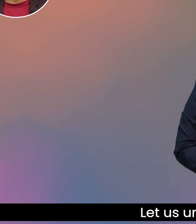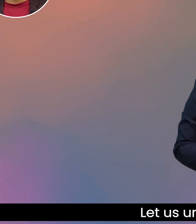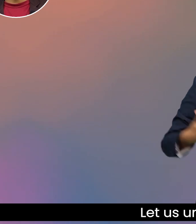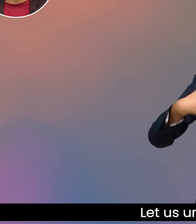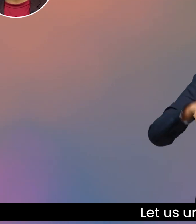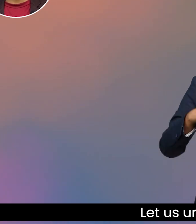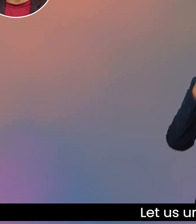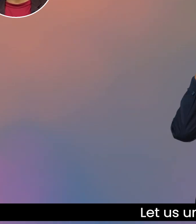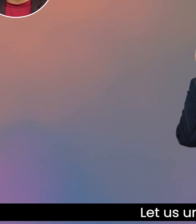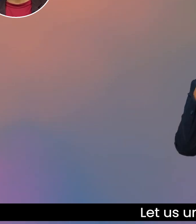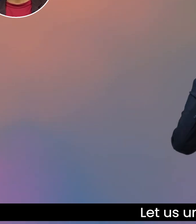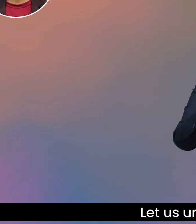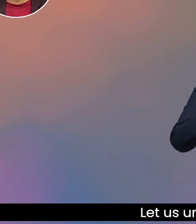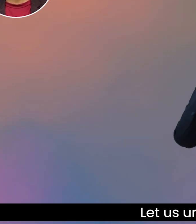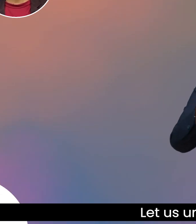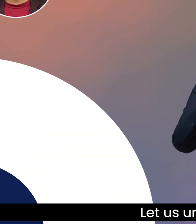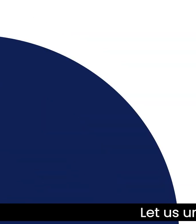Let us understand the process.